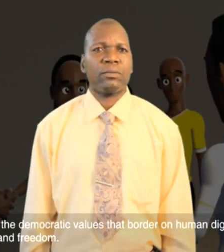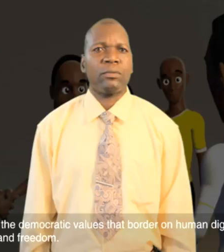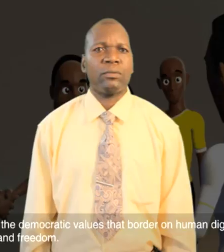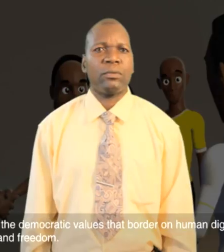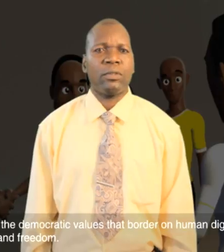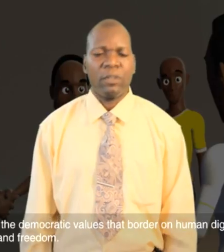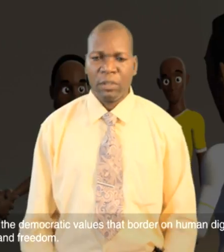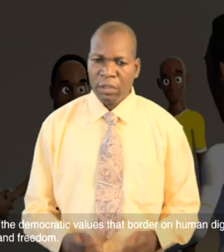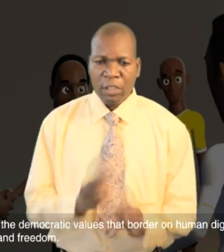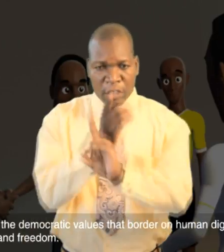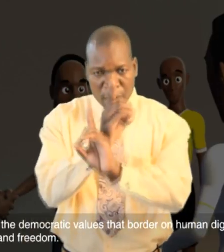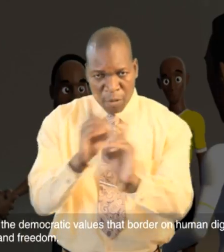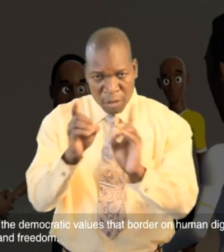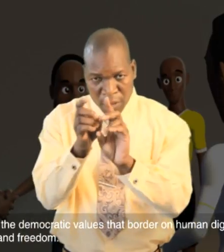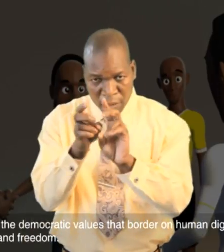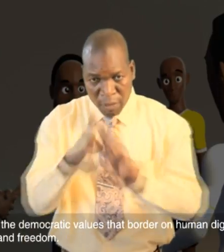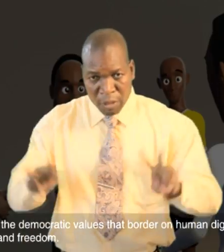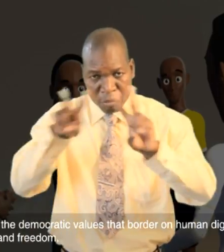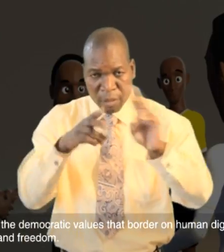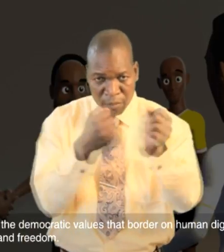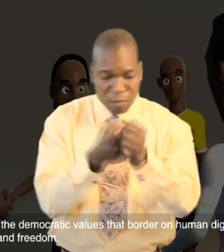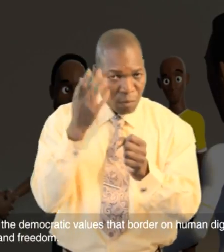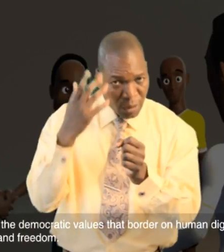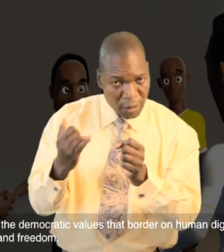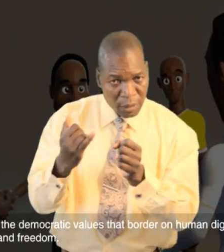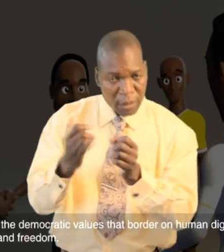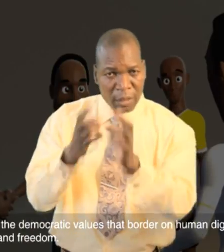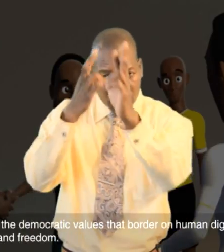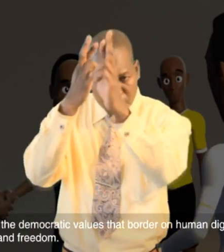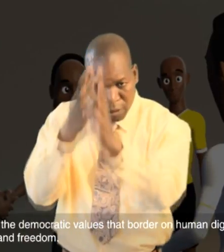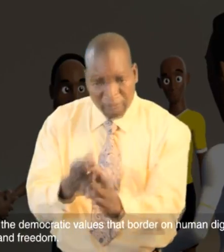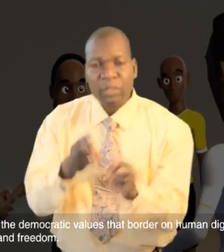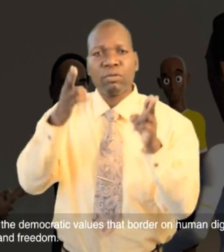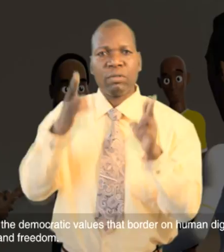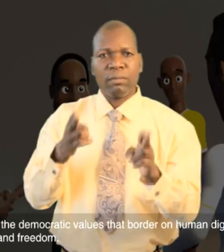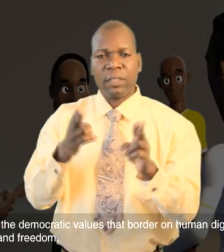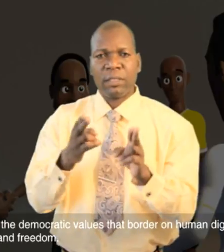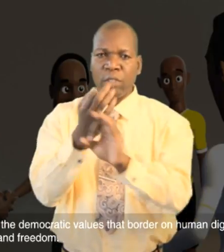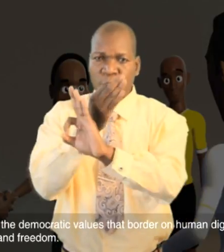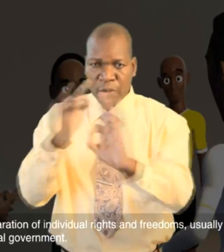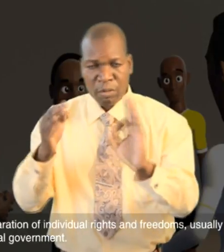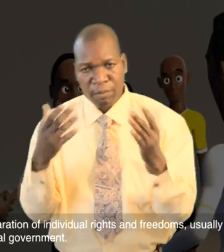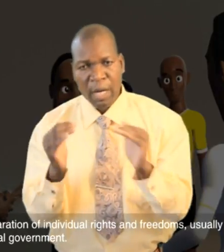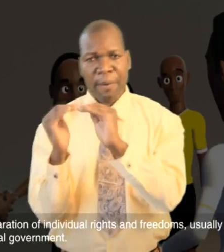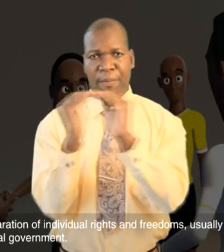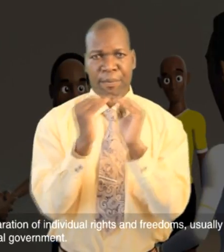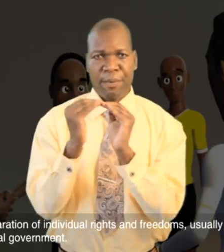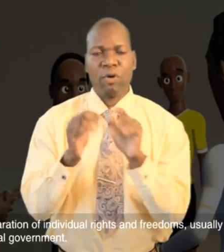values that border on human dignity, equality, and freedom. It is a declaration